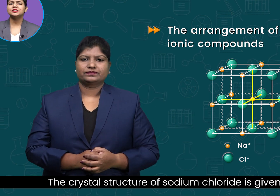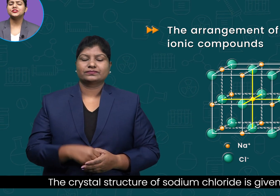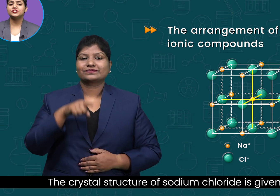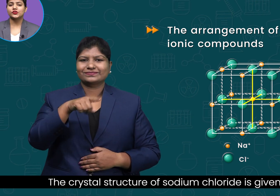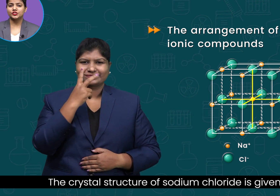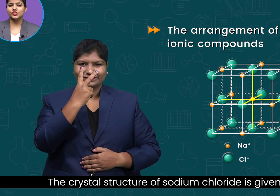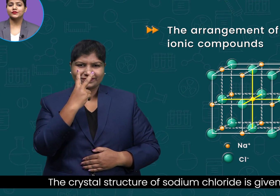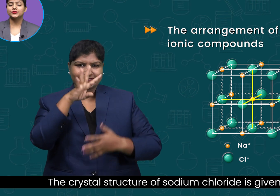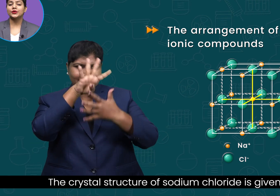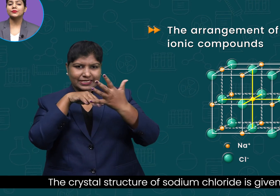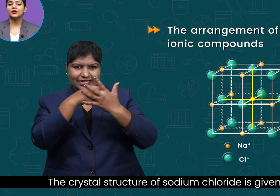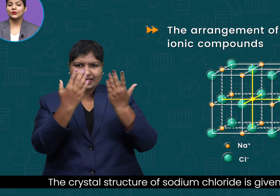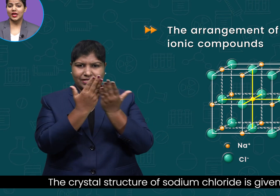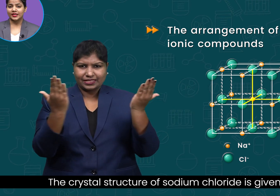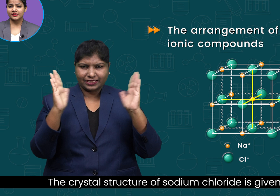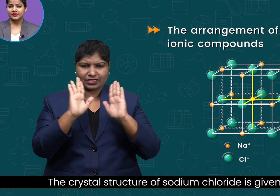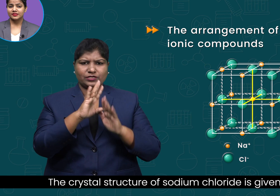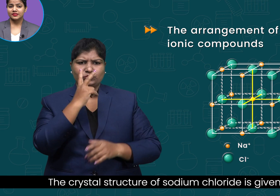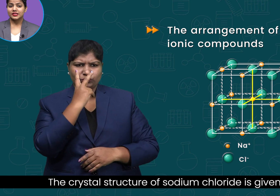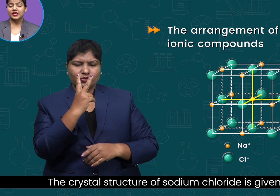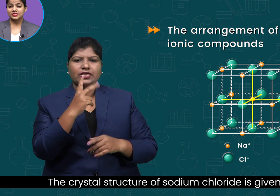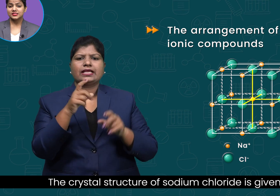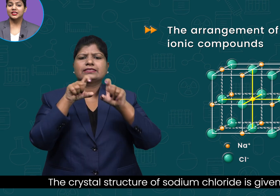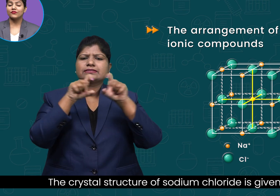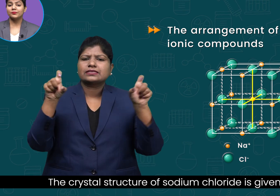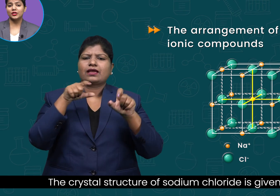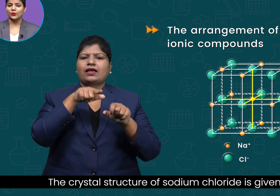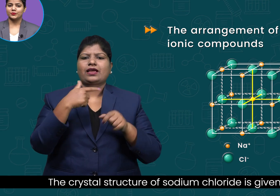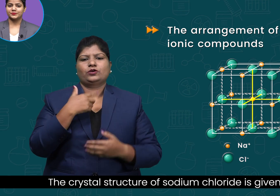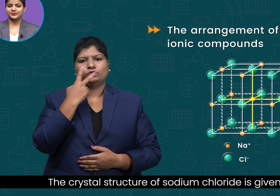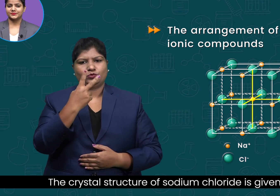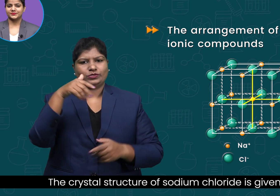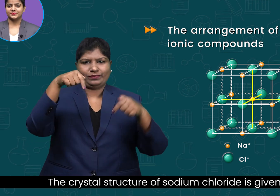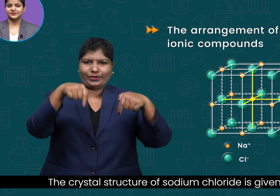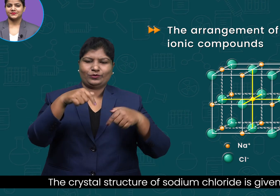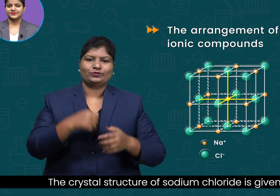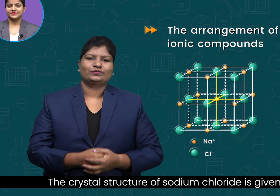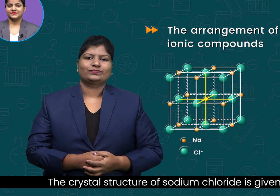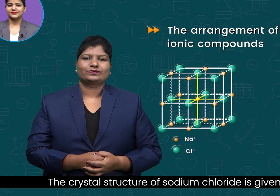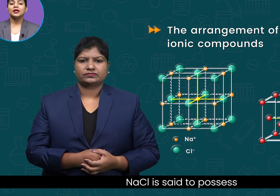The crystal structure of sodium chloride is given below.